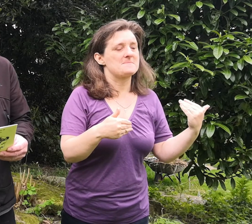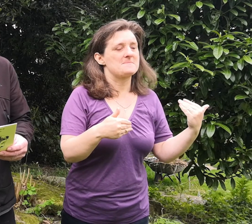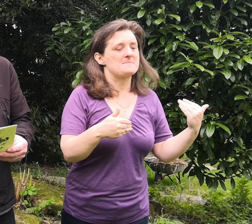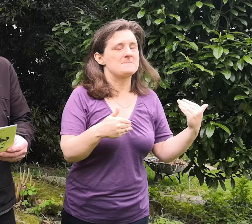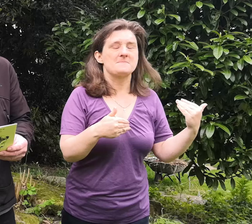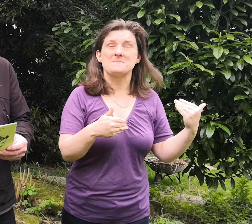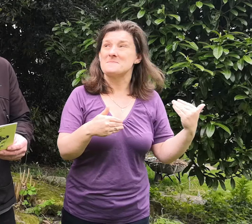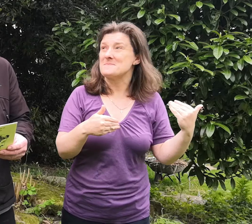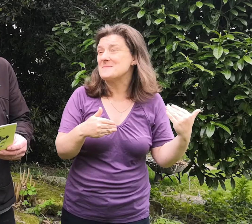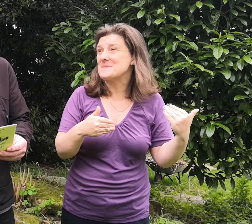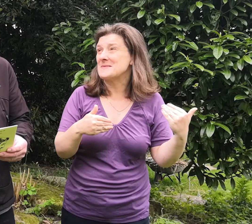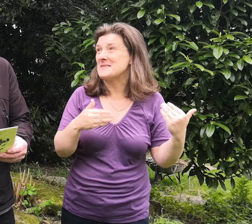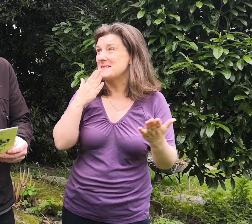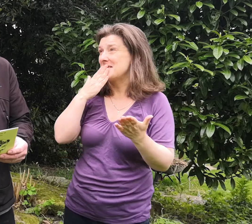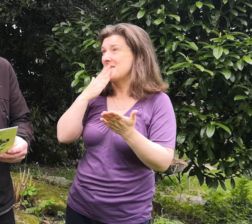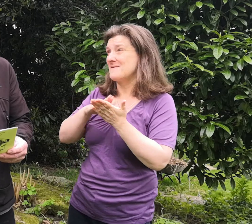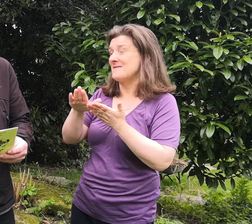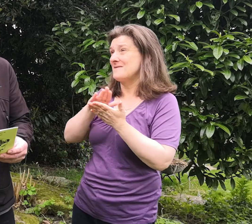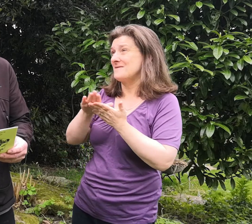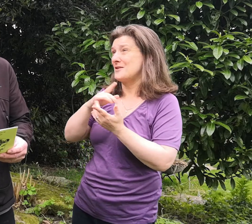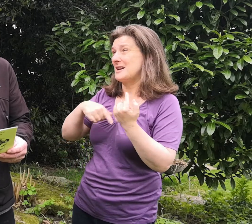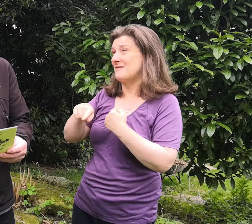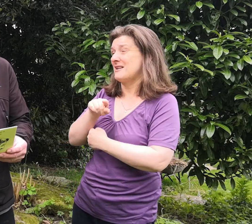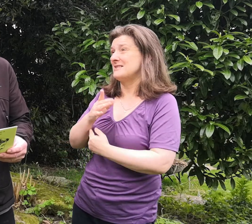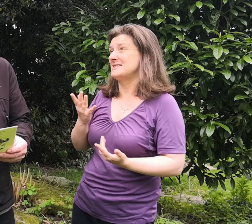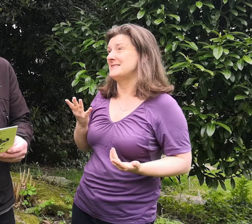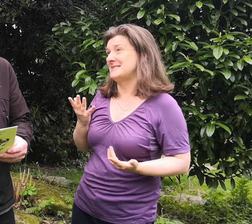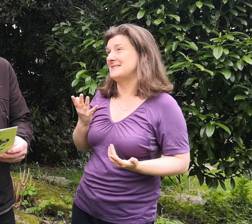In your mercy, forgive us.